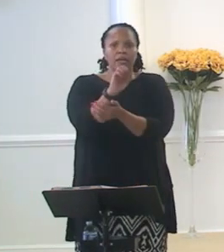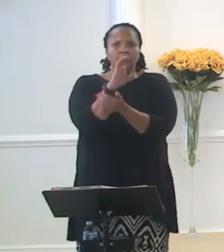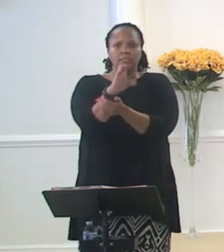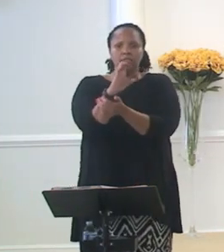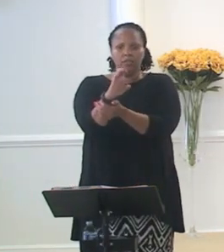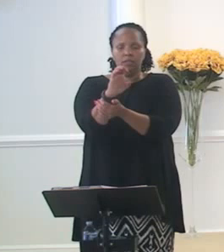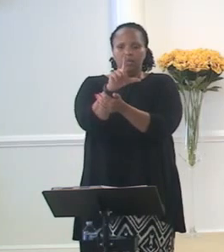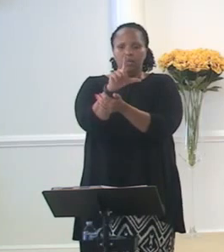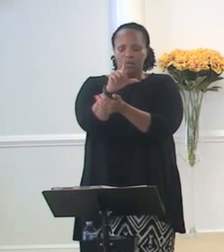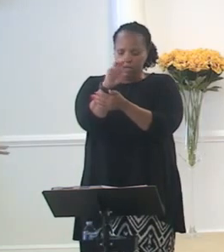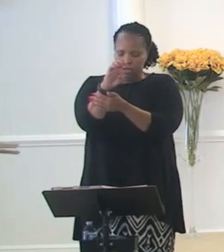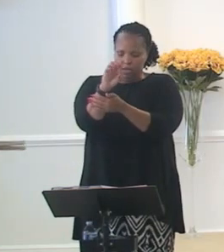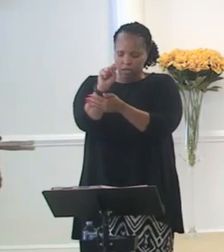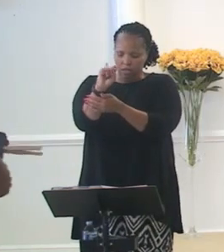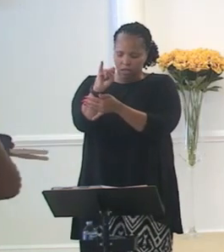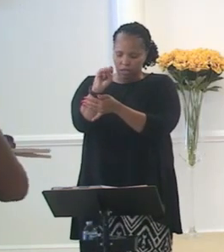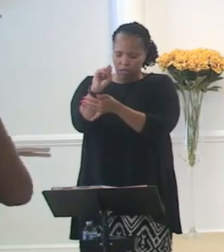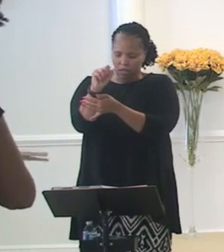Deal with It.